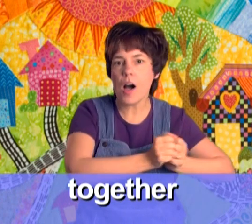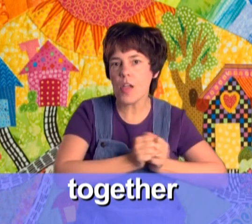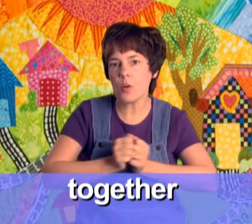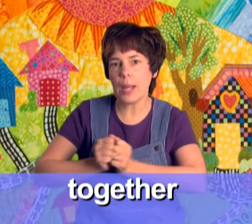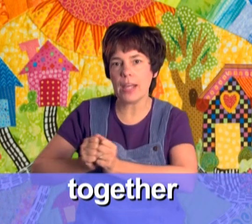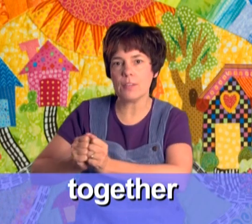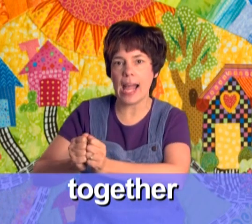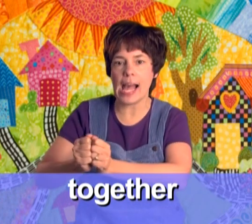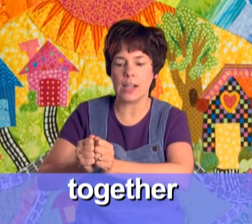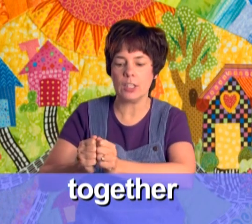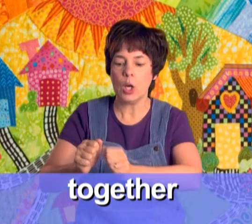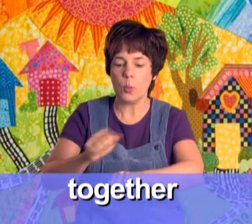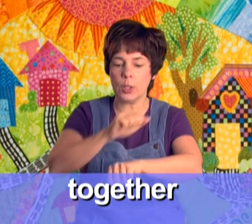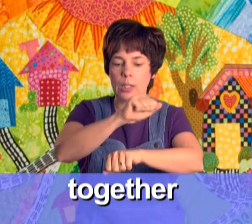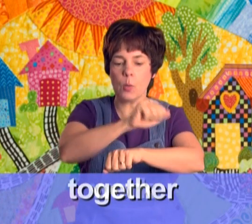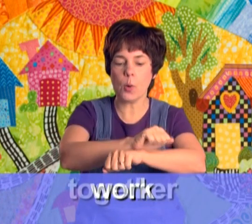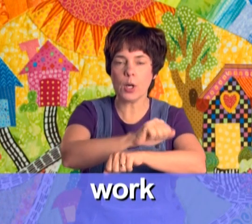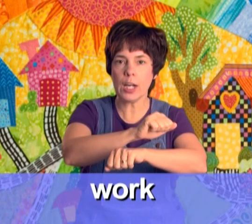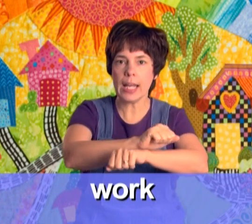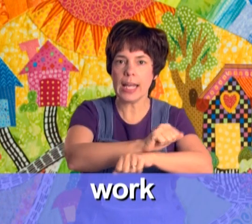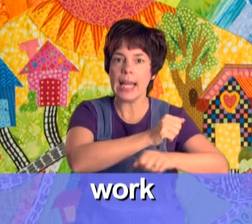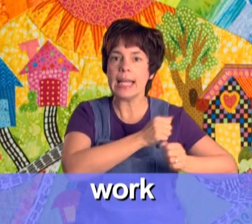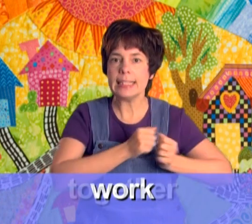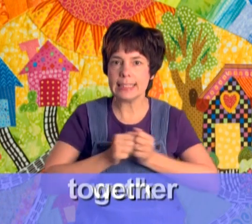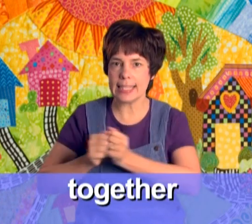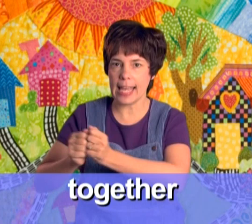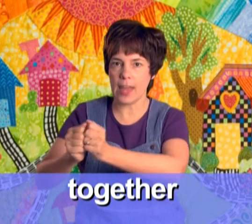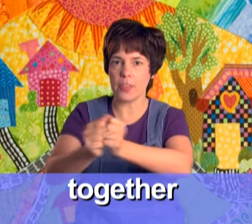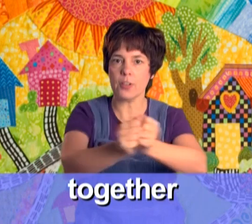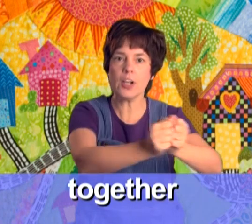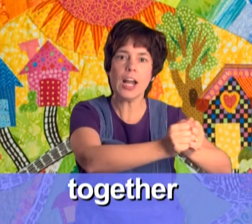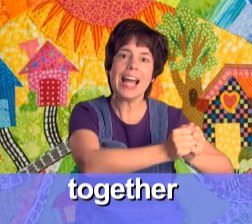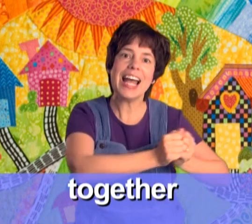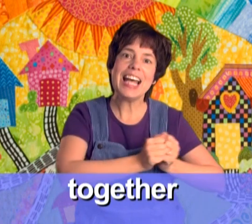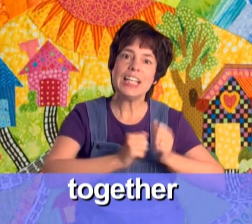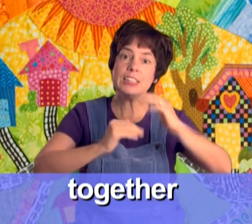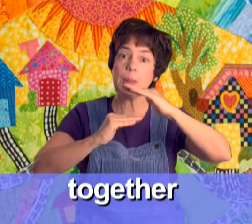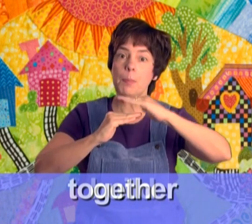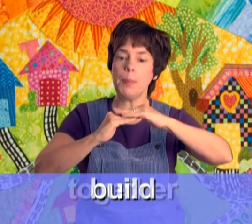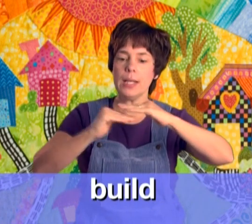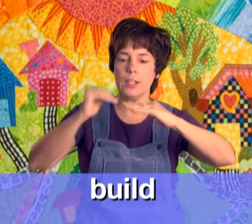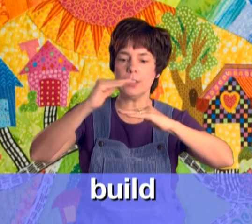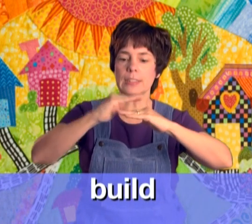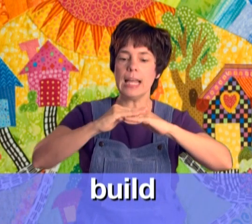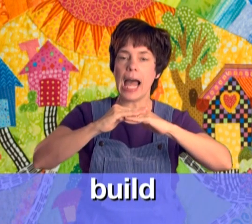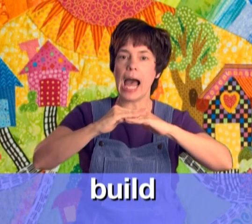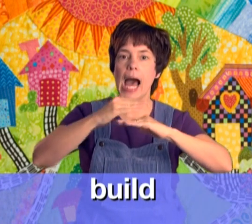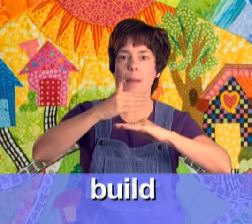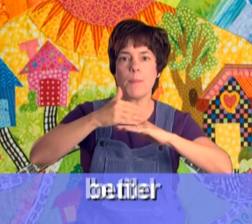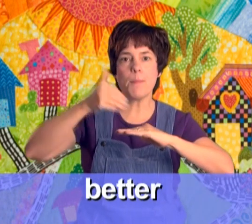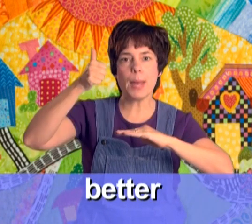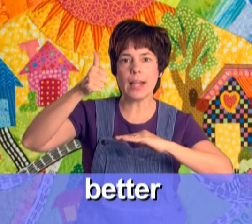all the way around. We're going to work together to build a